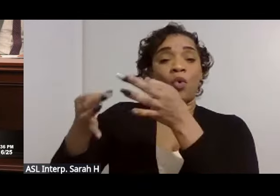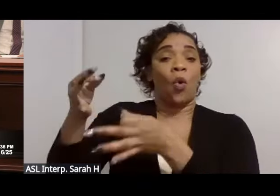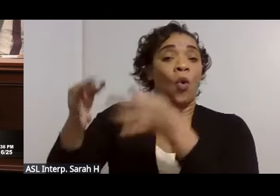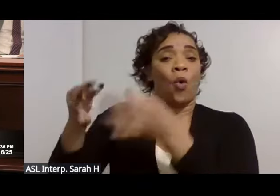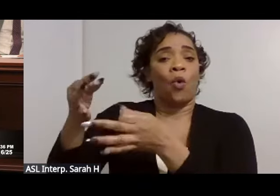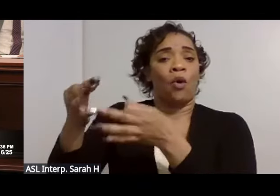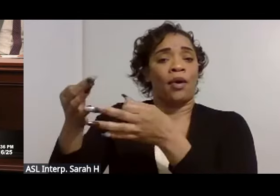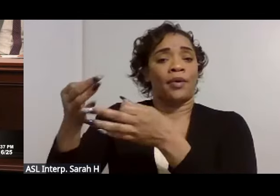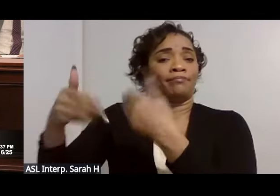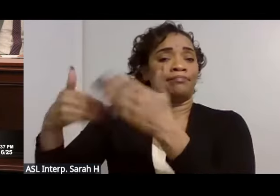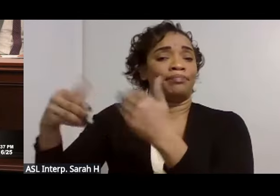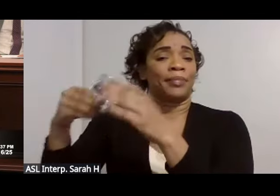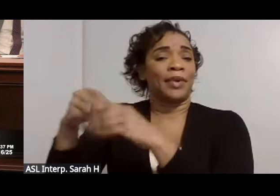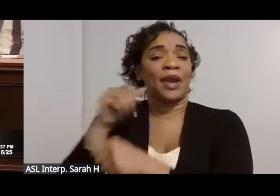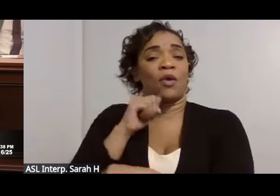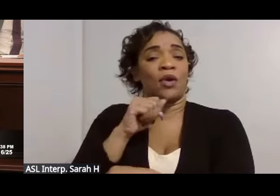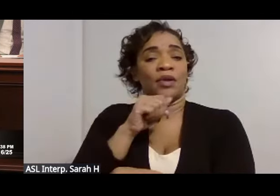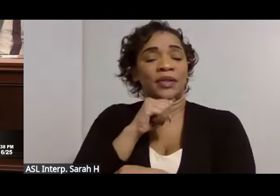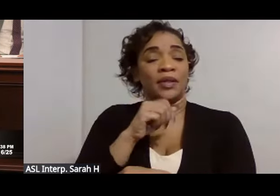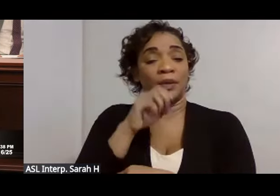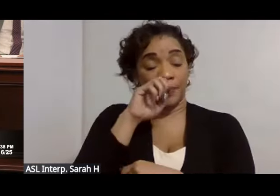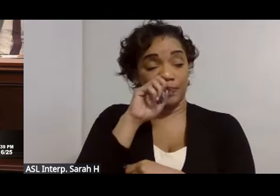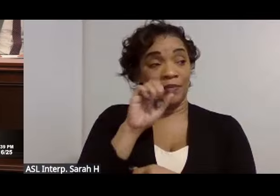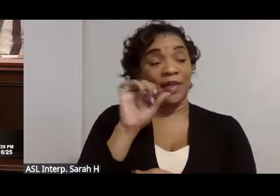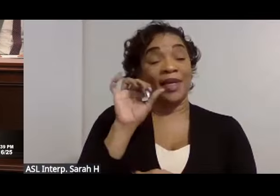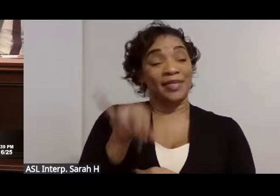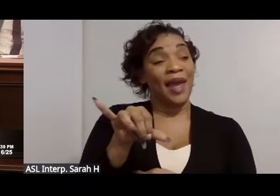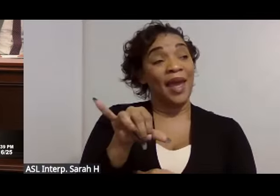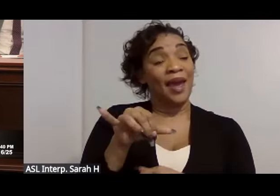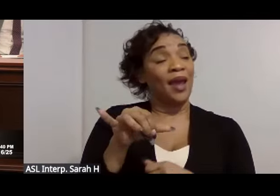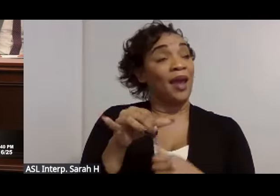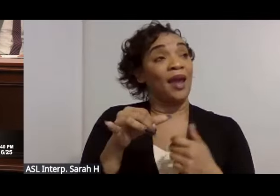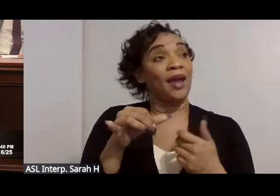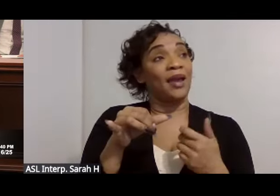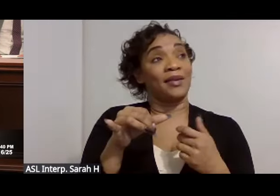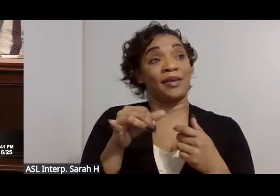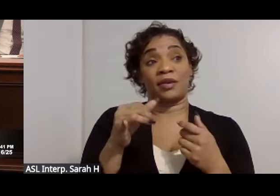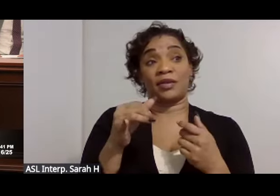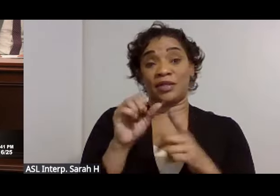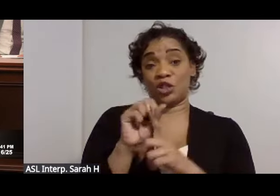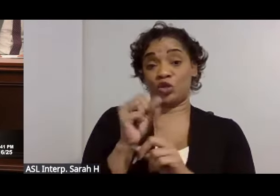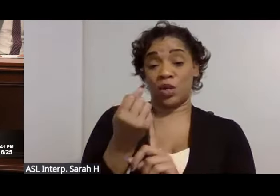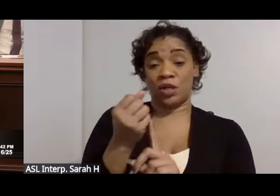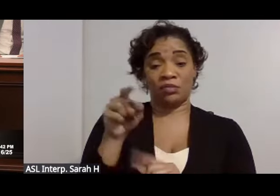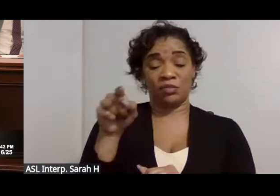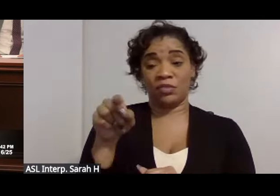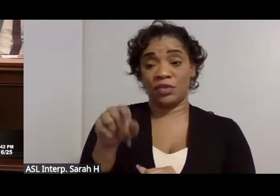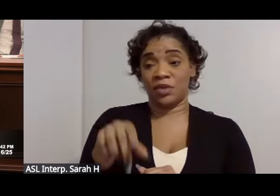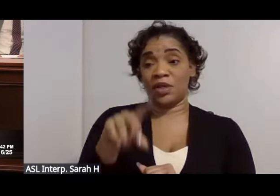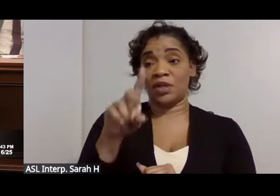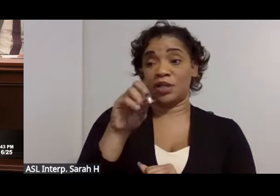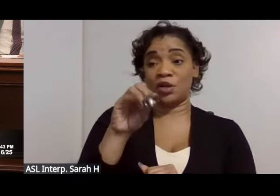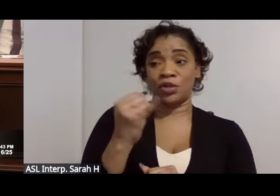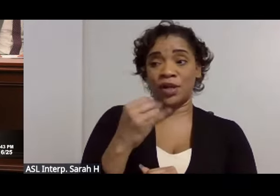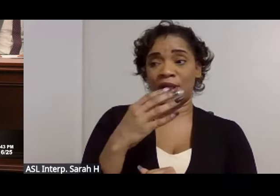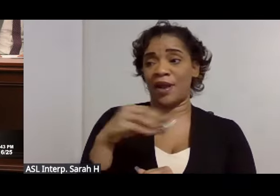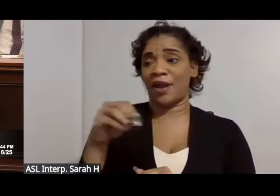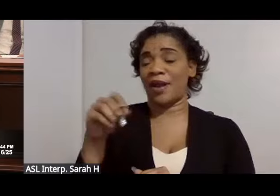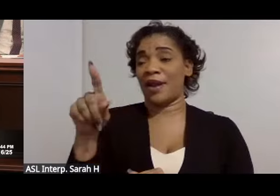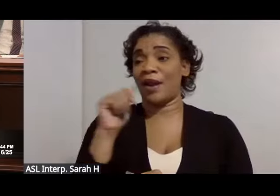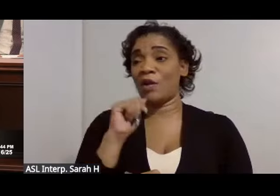do. It's litigation where the state of Arizona and the DOJ reached an agreement. So